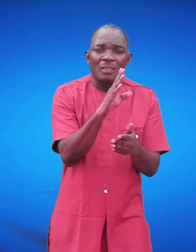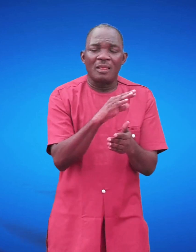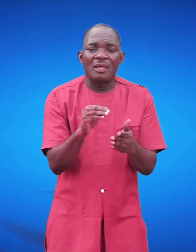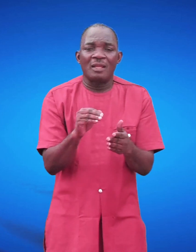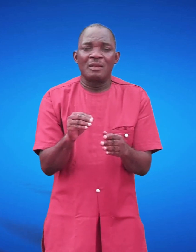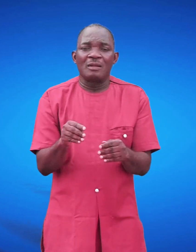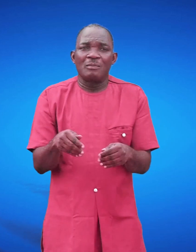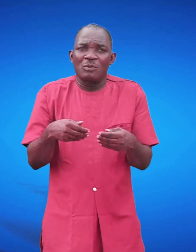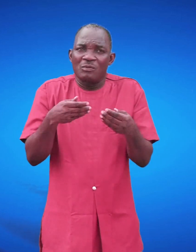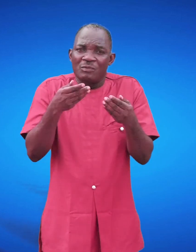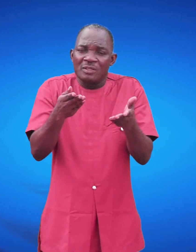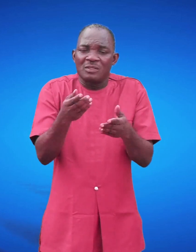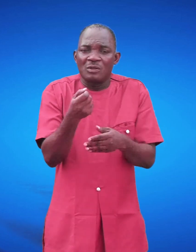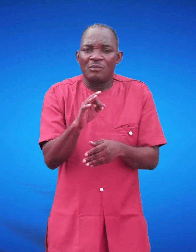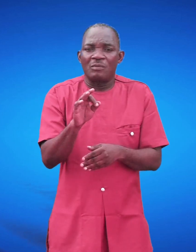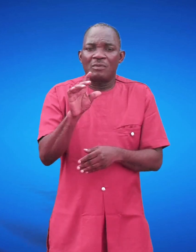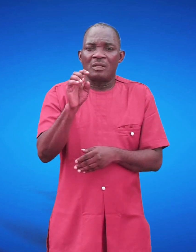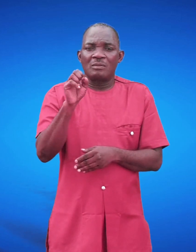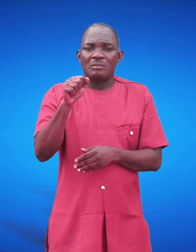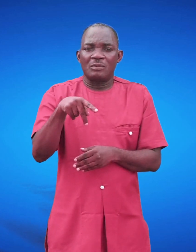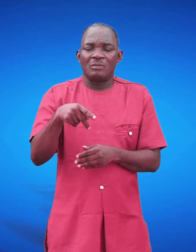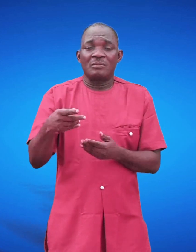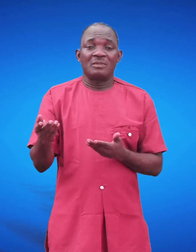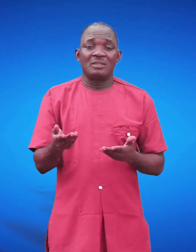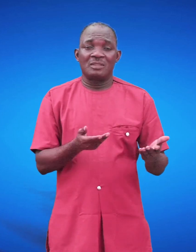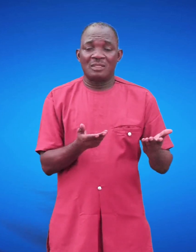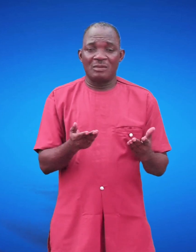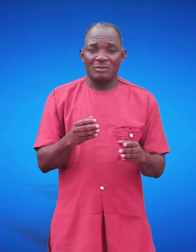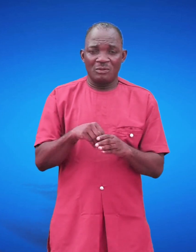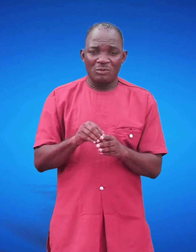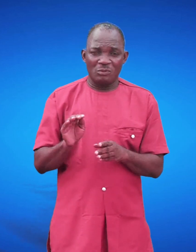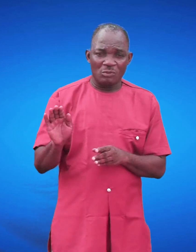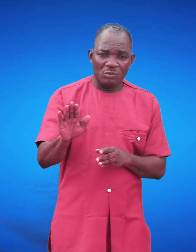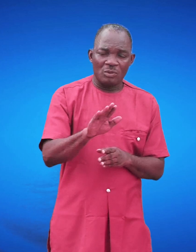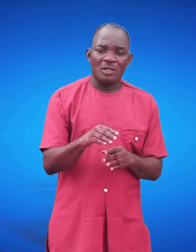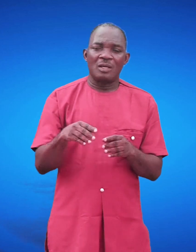provision of LEAP services in your community.